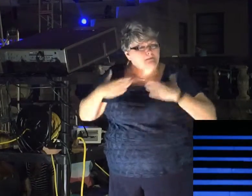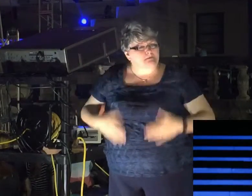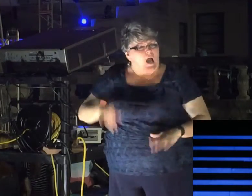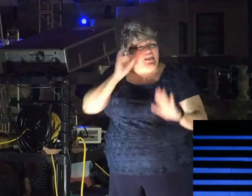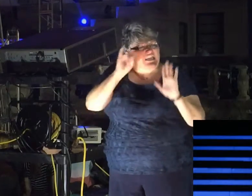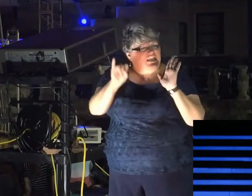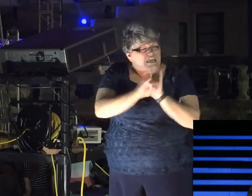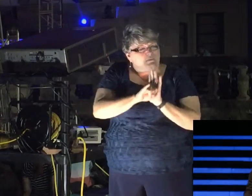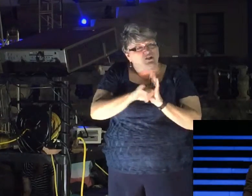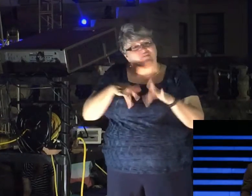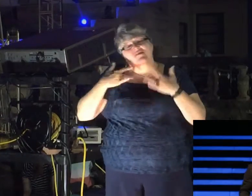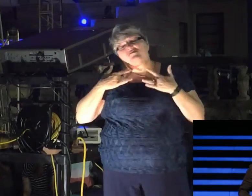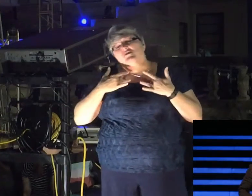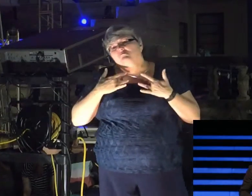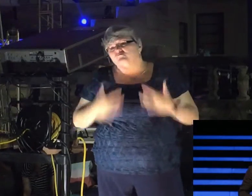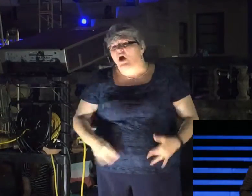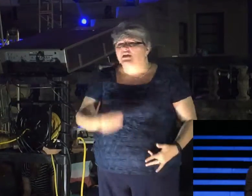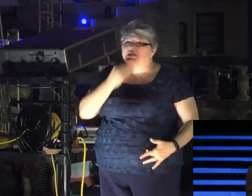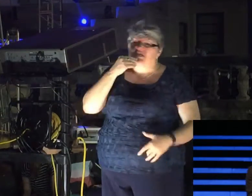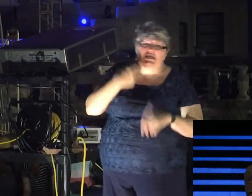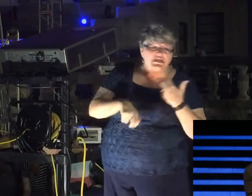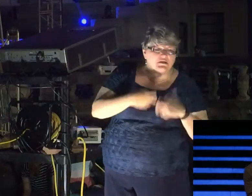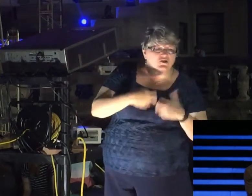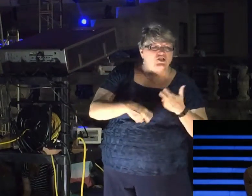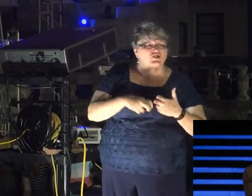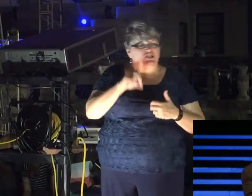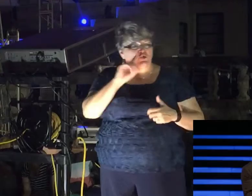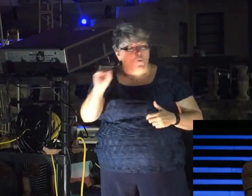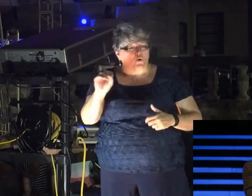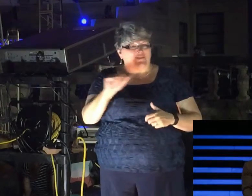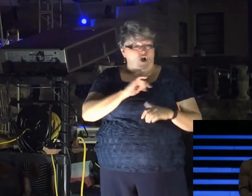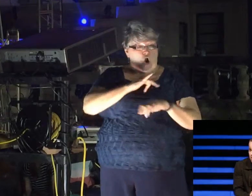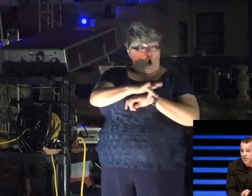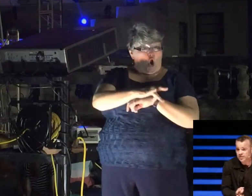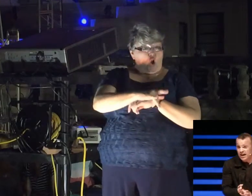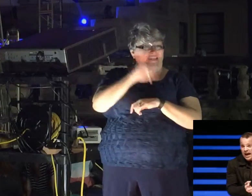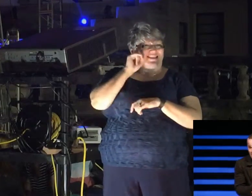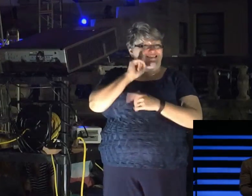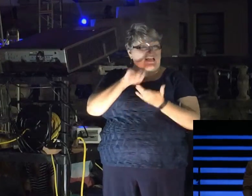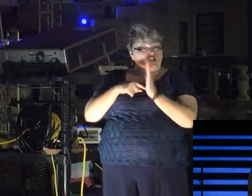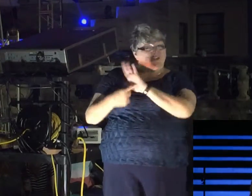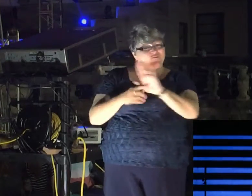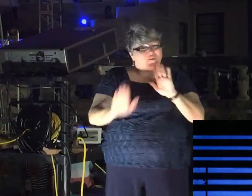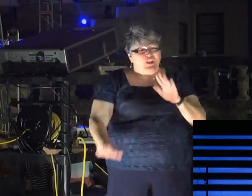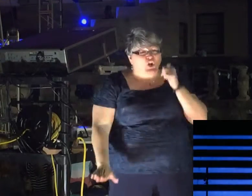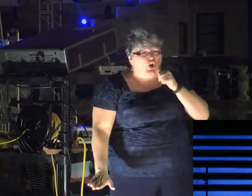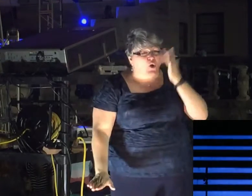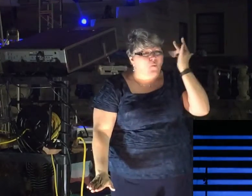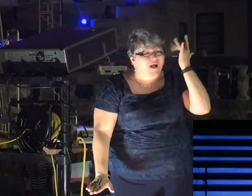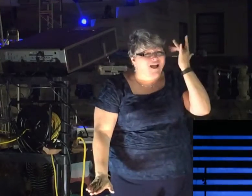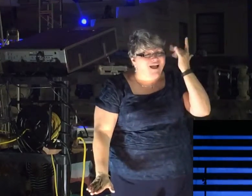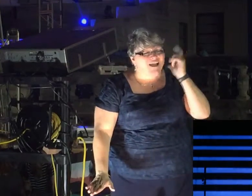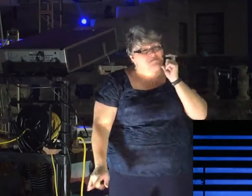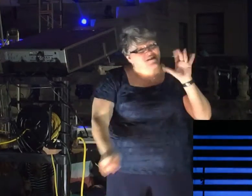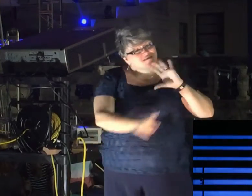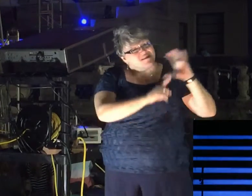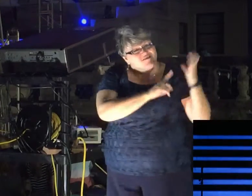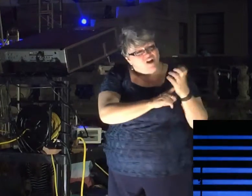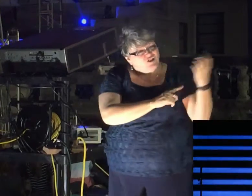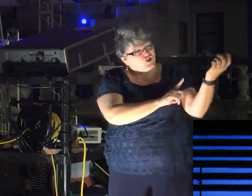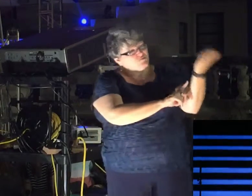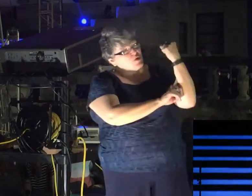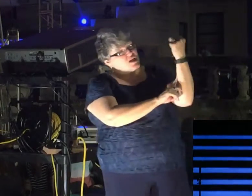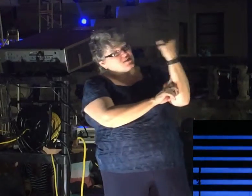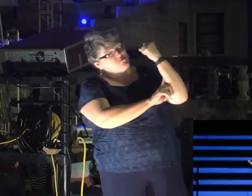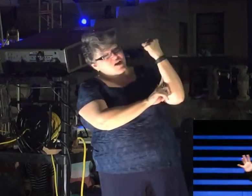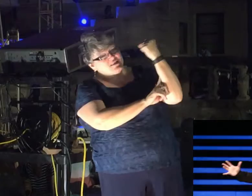on young girls' body image. It's leading to greater depression, eating disorders, and an earlier sexual debut for little girls. Why? Because